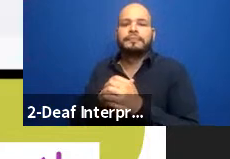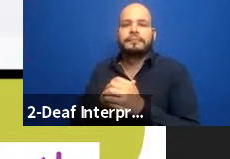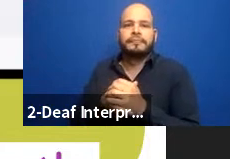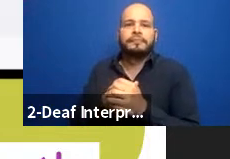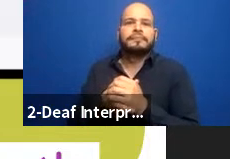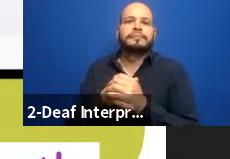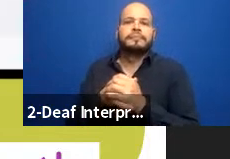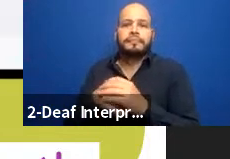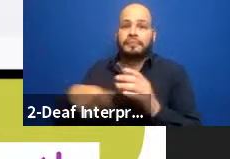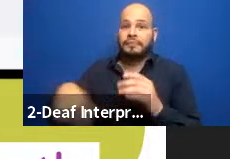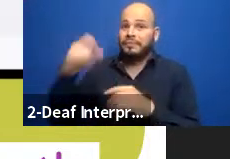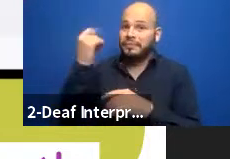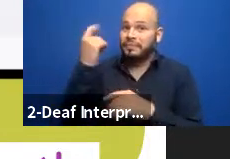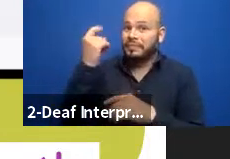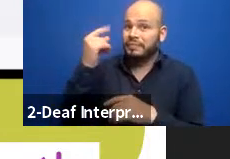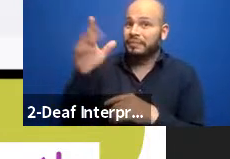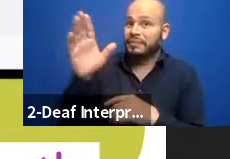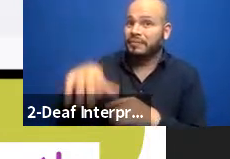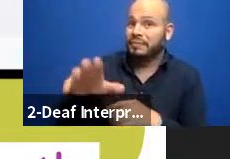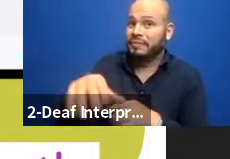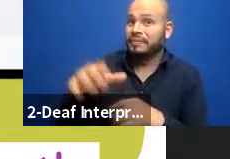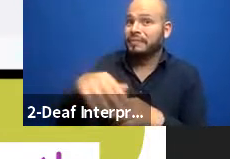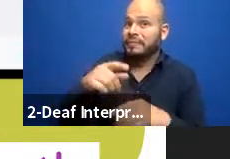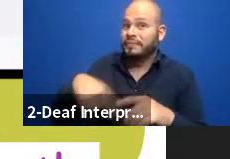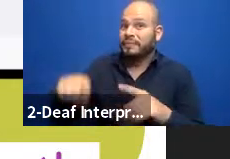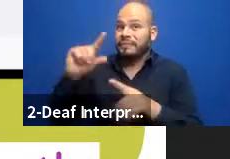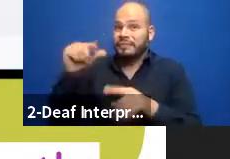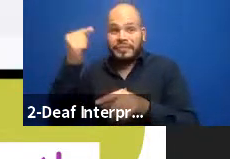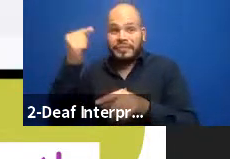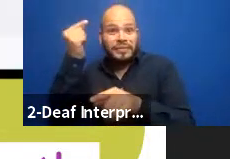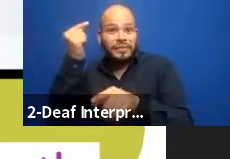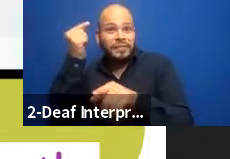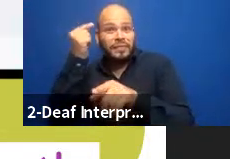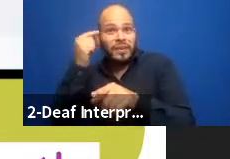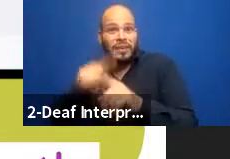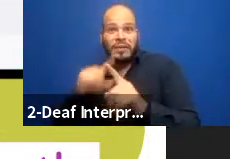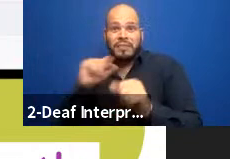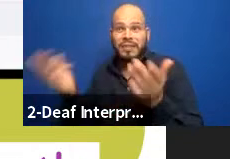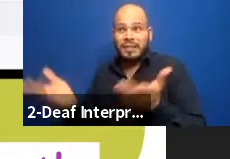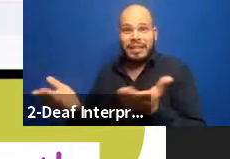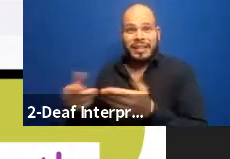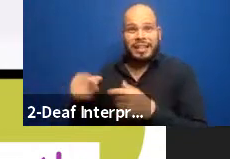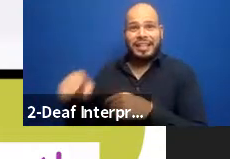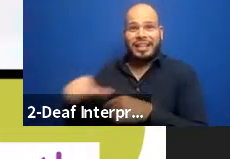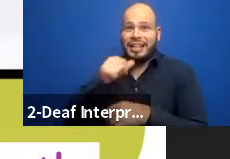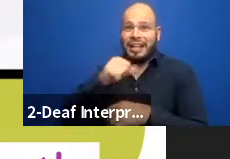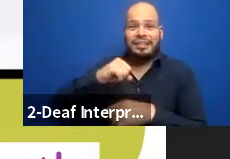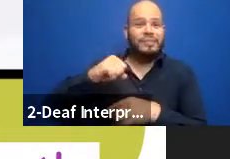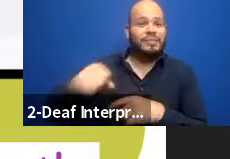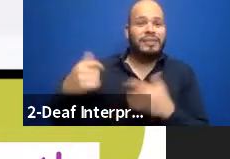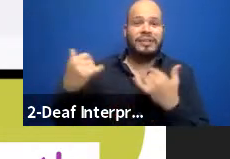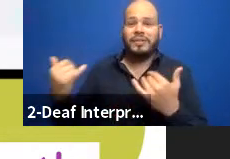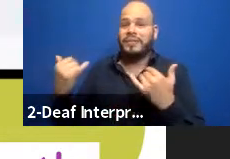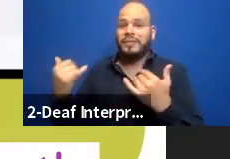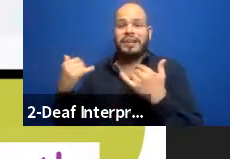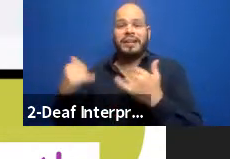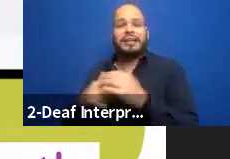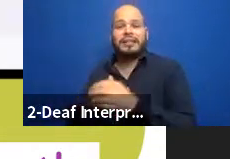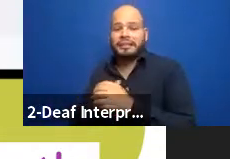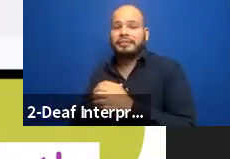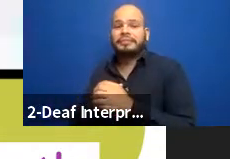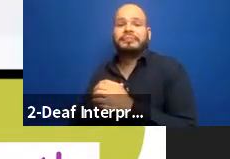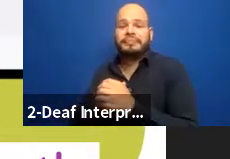are ravenous savages and they ain't gonna take no more. So kiss your billions to sleep tonight, cause come morning time, we gon' retrieve our